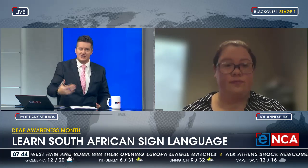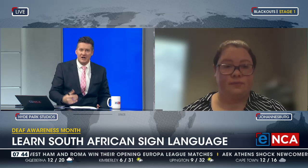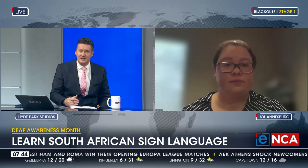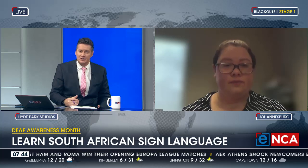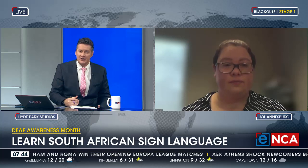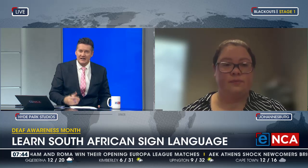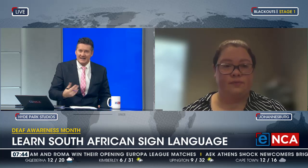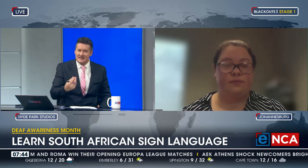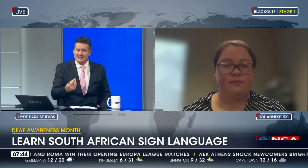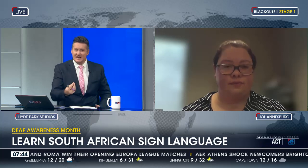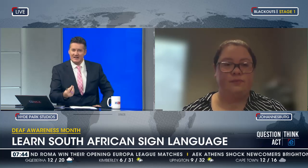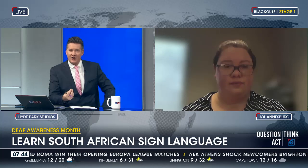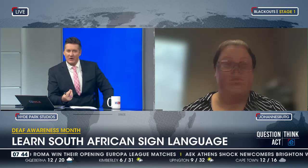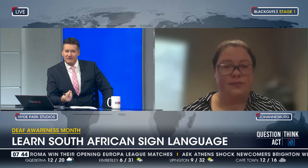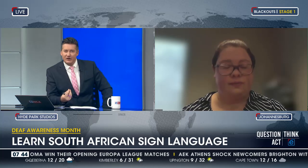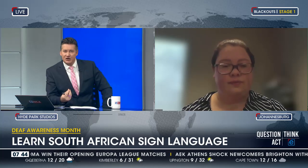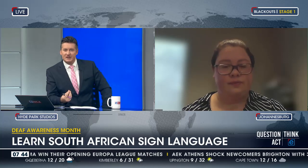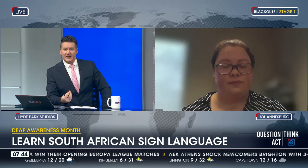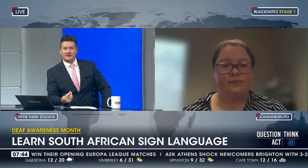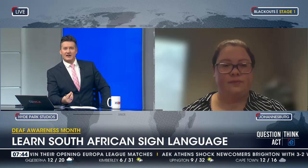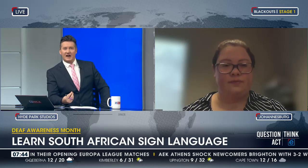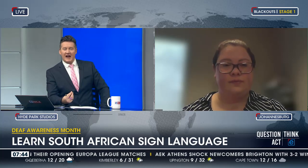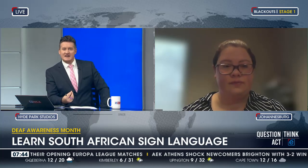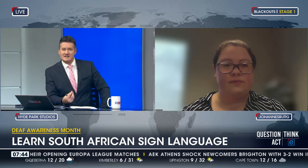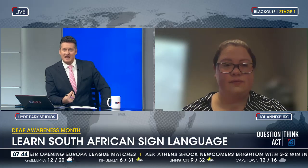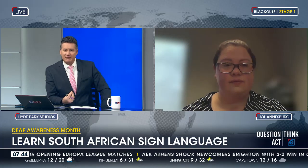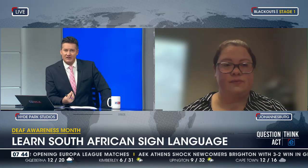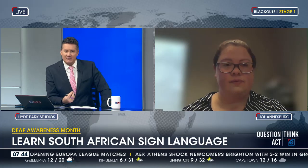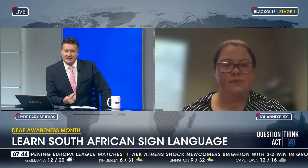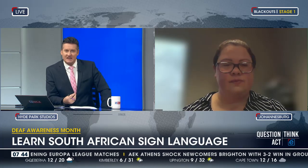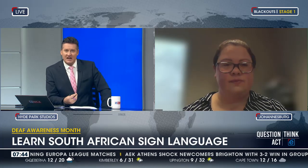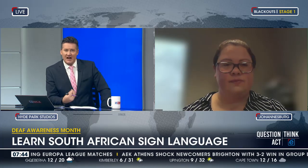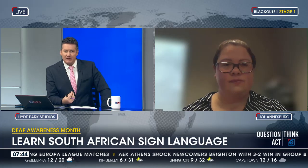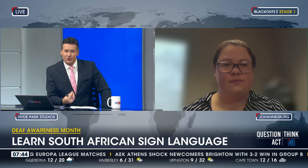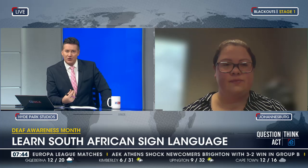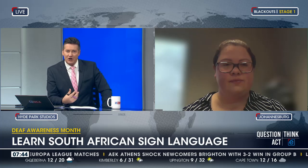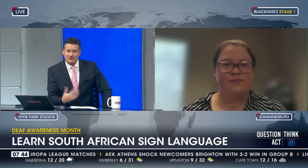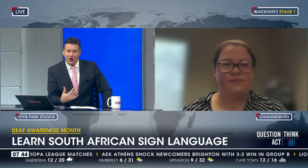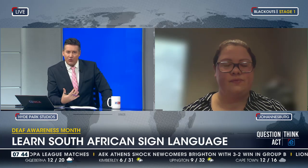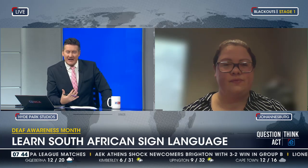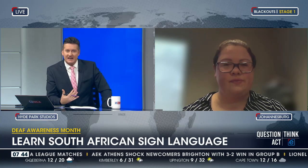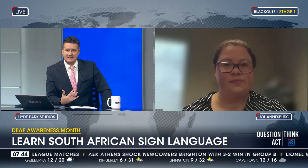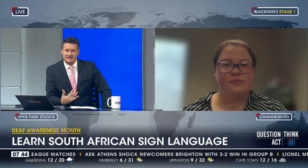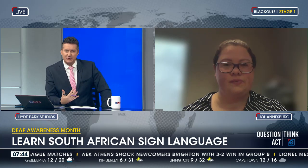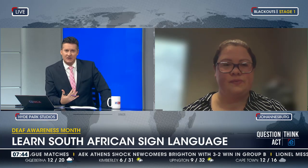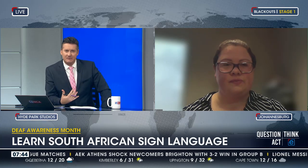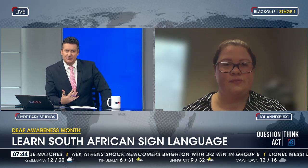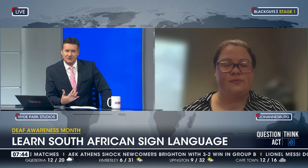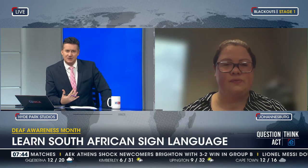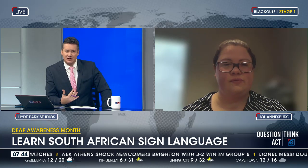you and I talk. It's things like that. Are we very good at that as the South African media and broadcasters? Are we accessible to those